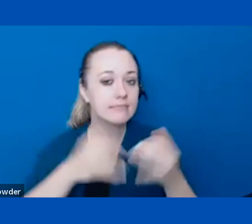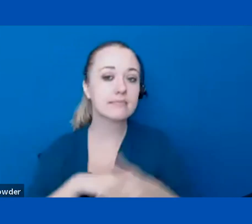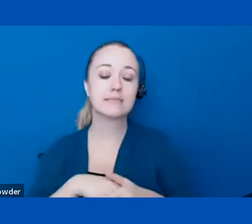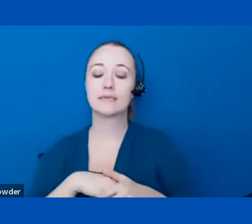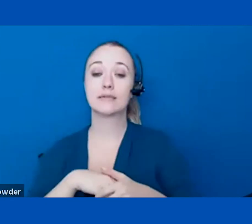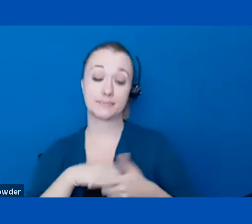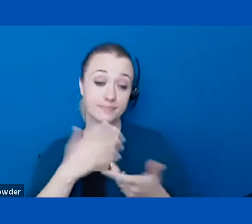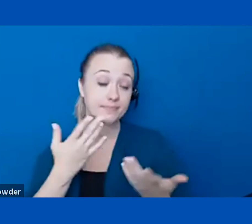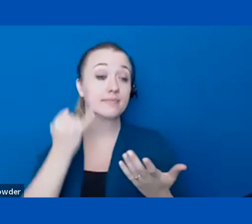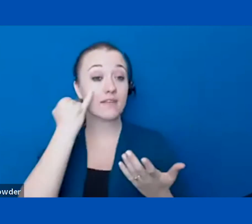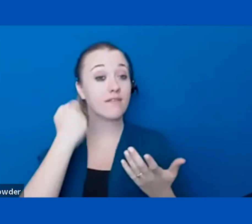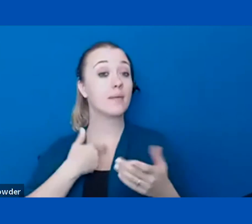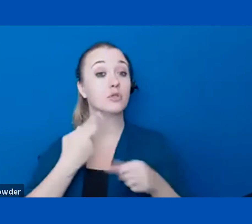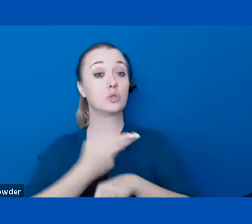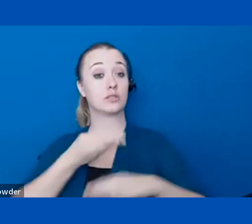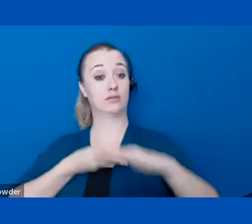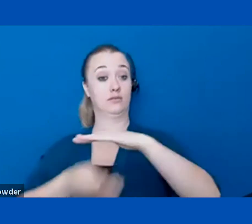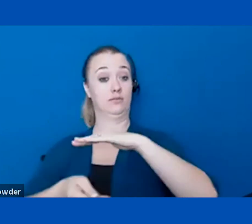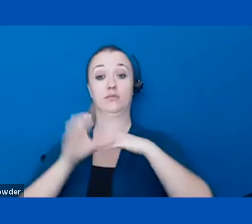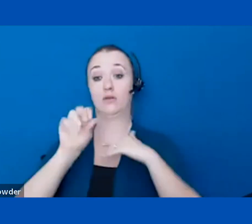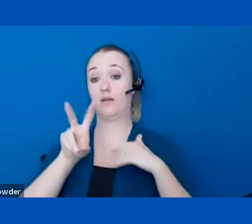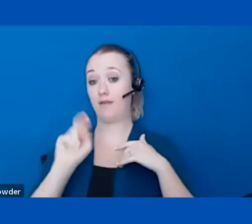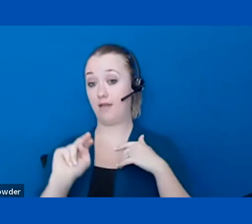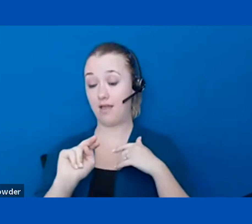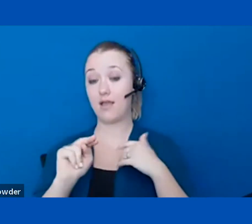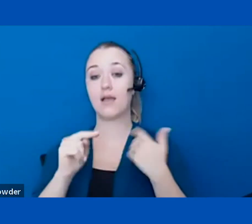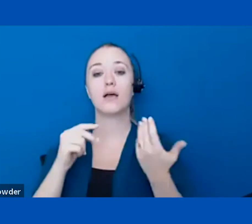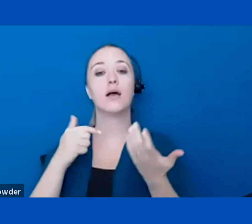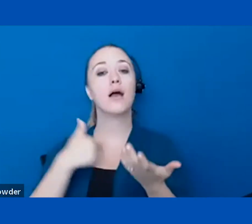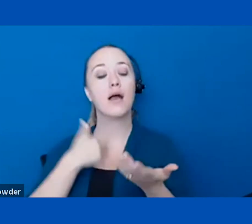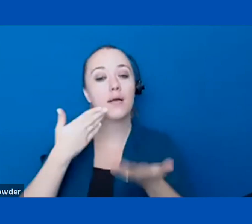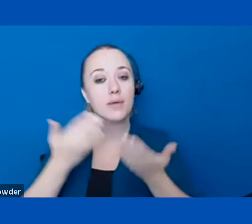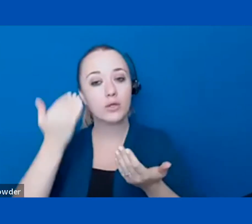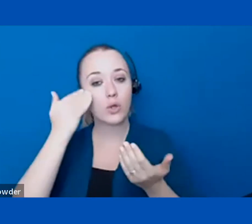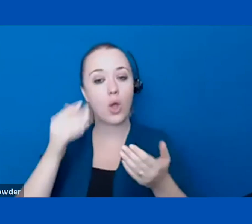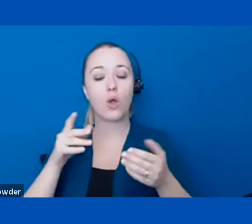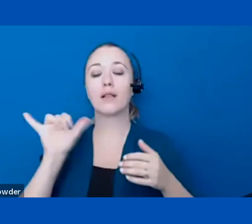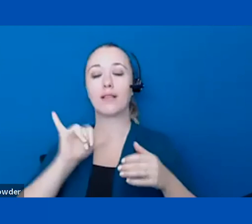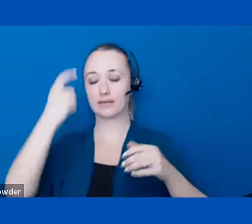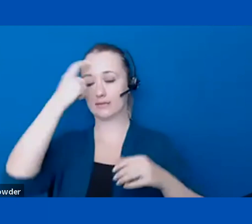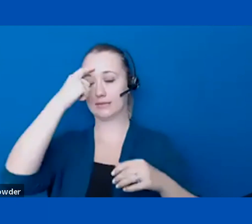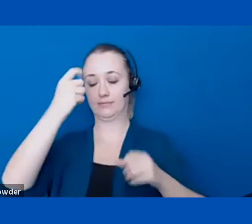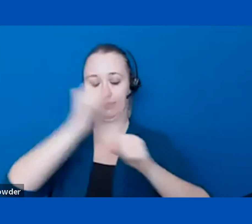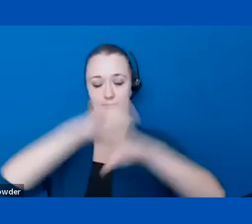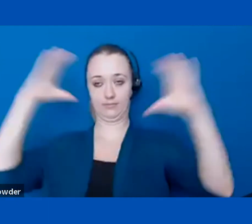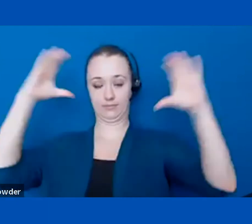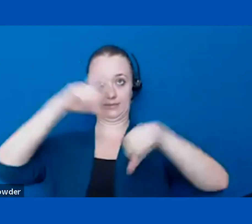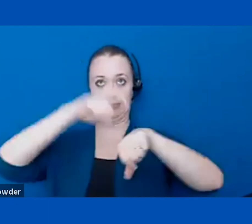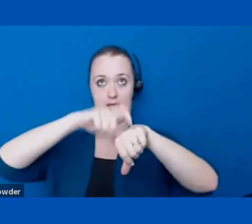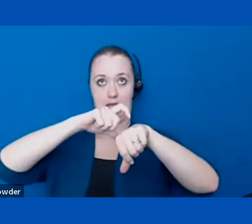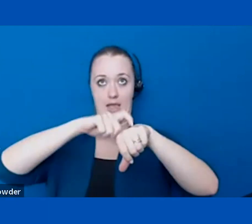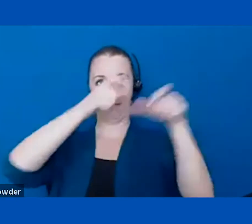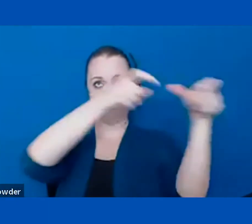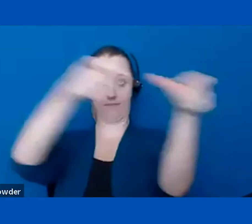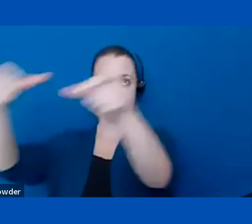and stuff like that, like I might know like what o'clock to turn the burner on and off and stuff like that, or like how